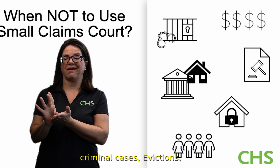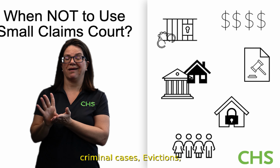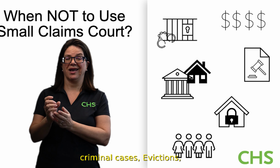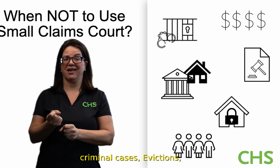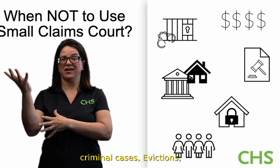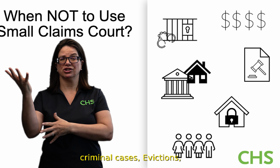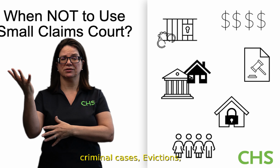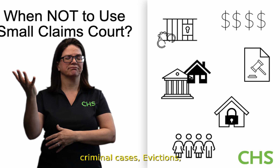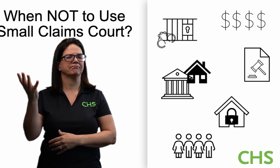evictions,